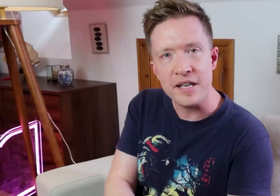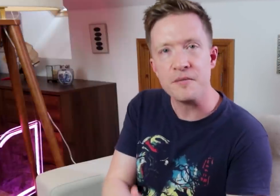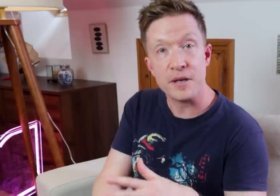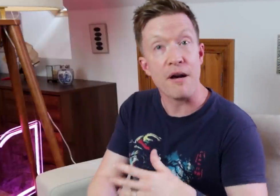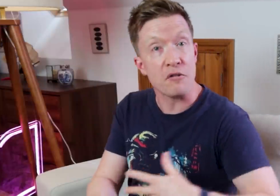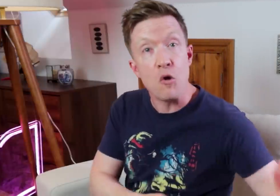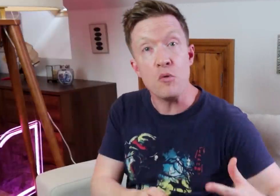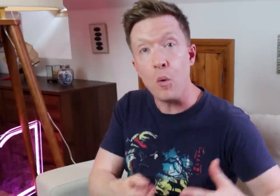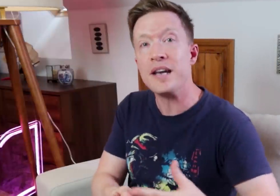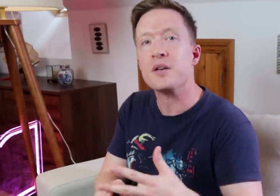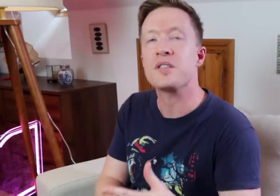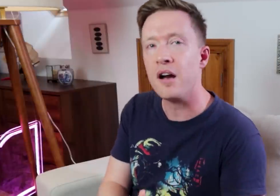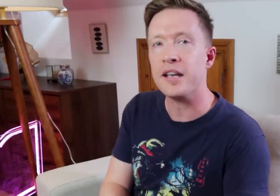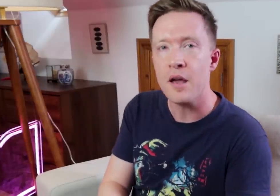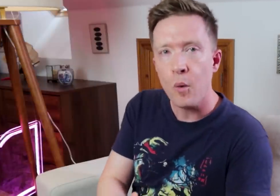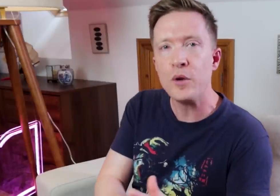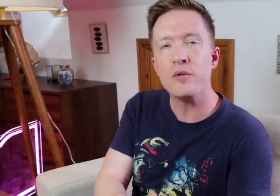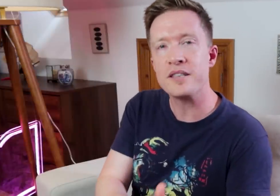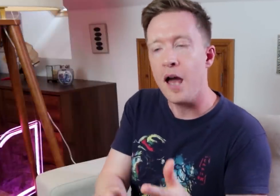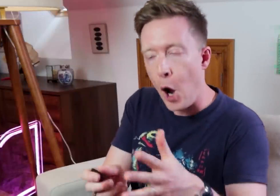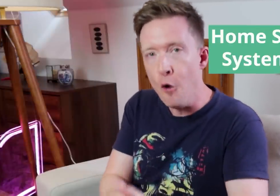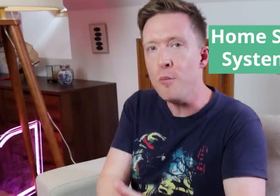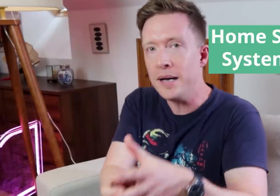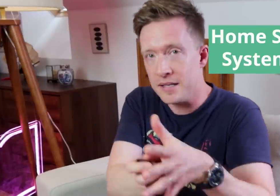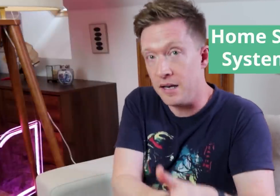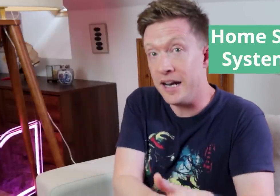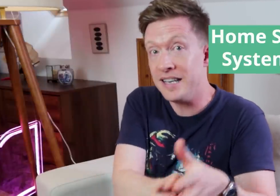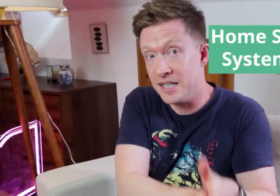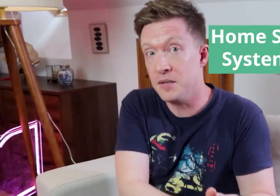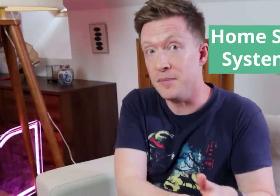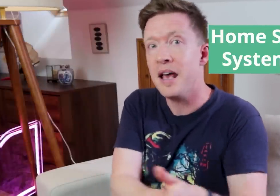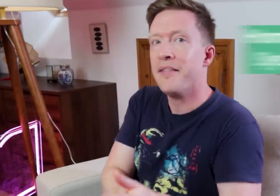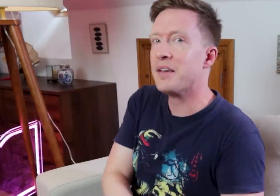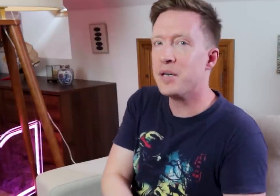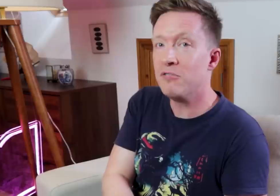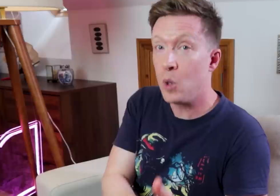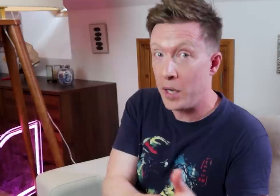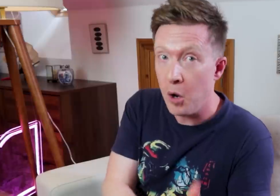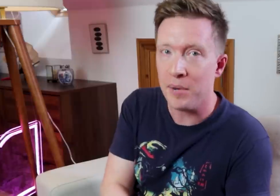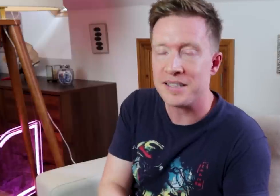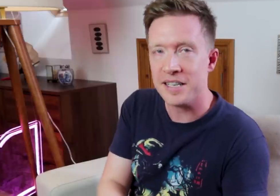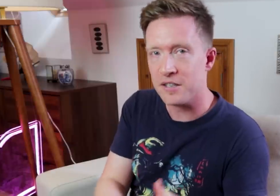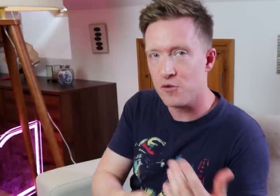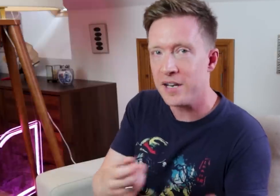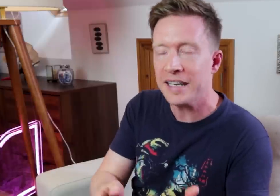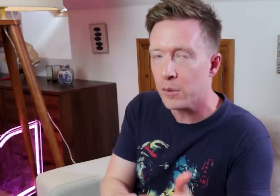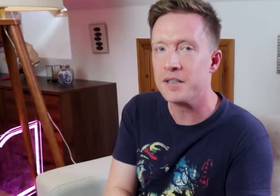kids figure out their own ways of signing, we call this home sign systems. They can be really quite complex, and it's truly a linguistic